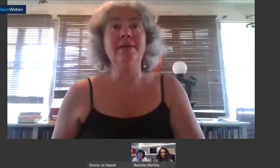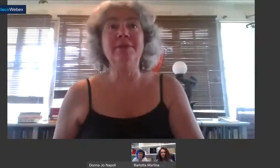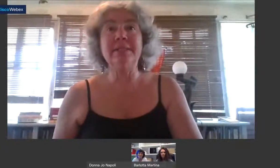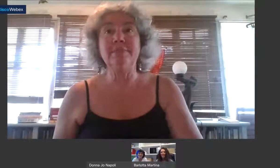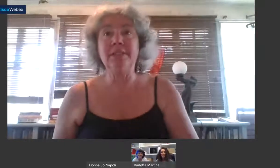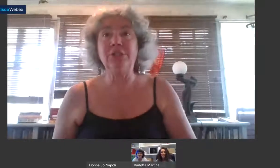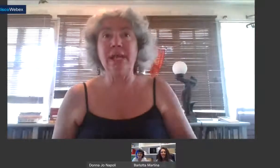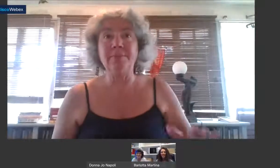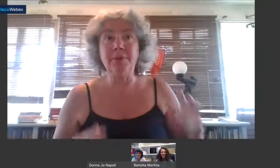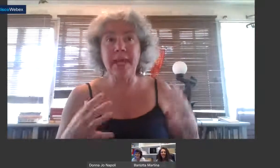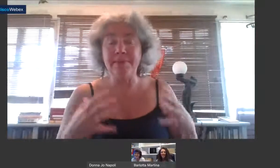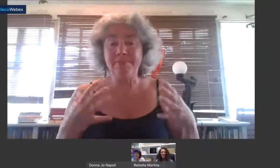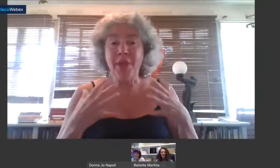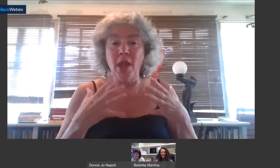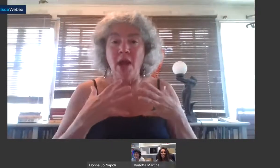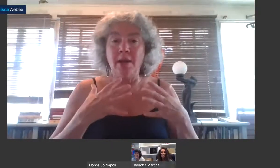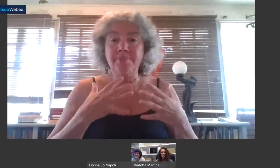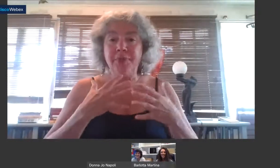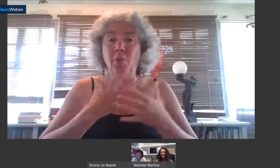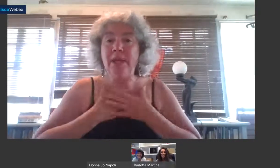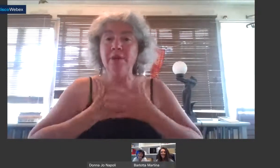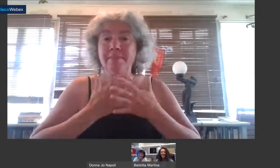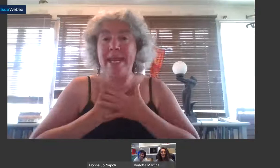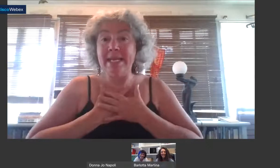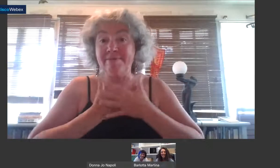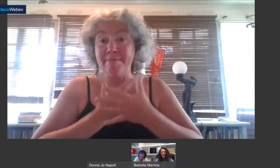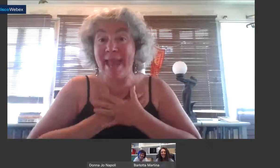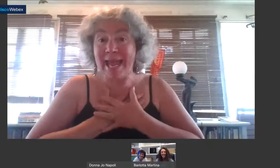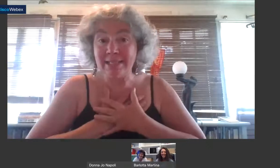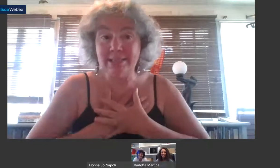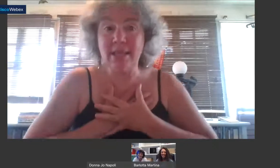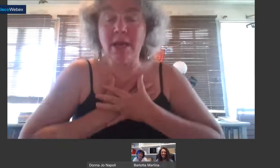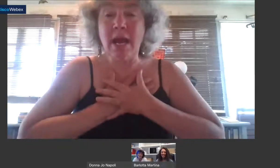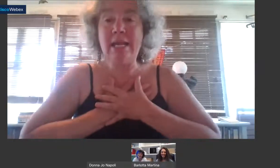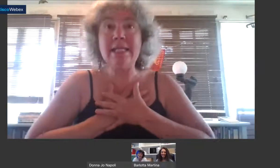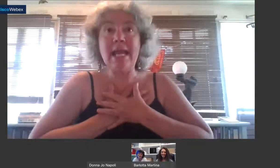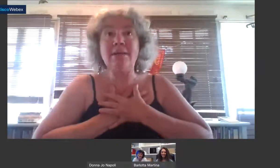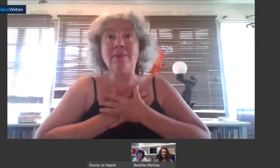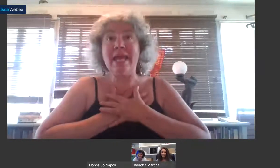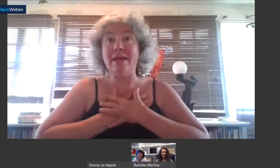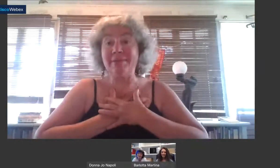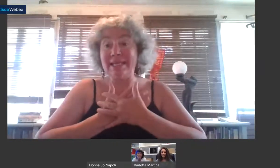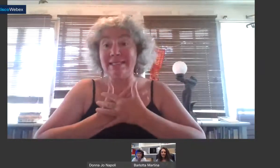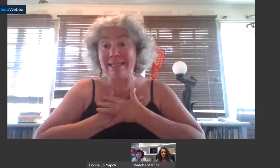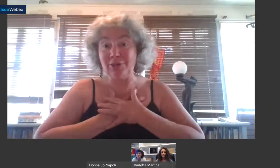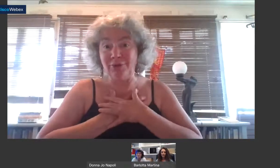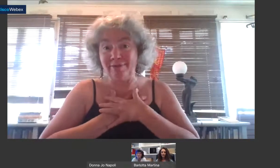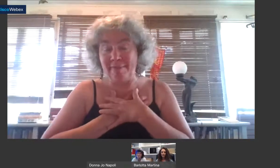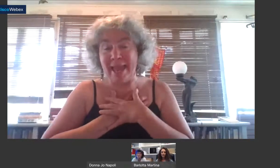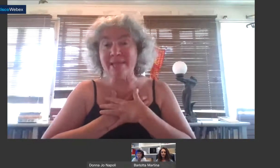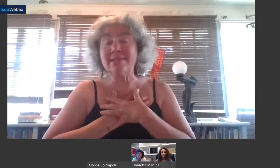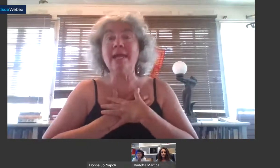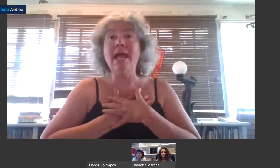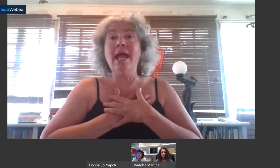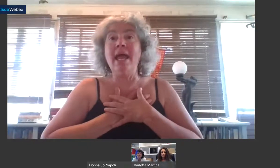There isn't much time. Okay. We are made of mass, all right? And we have a center of mass.